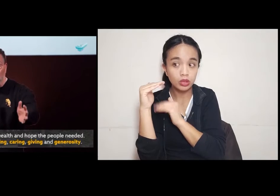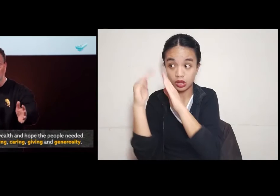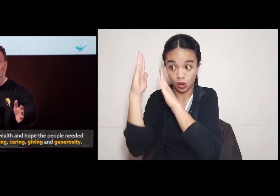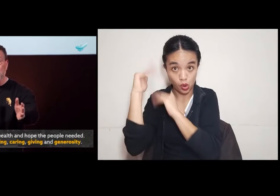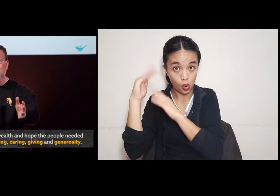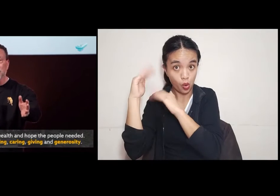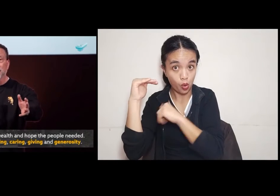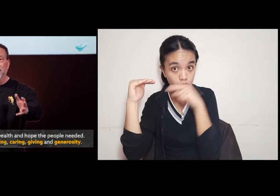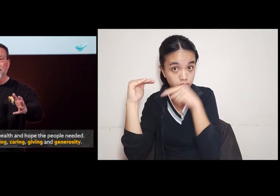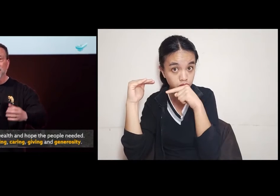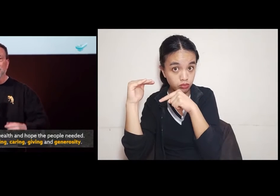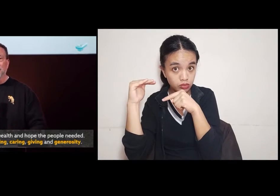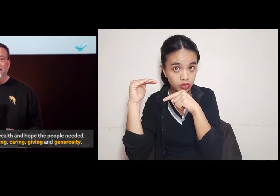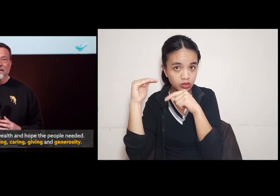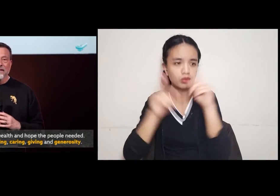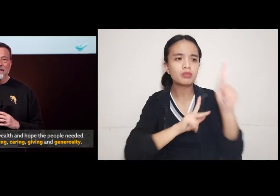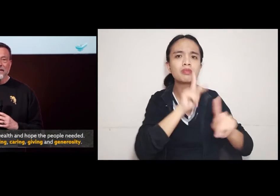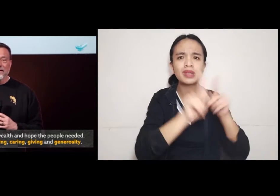the hope